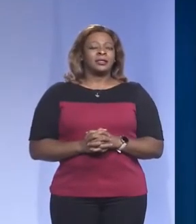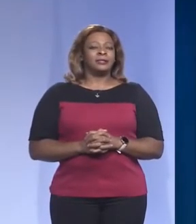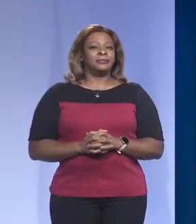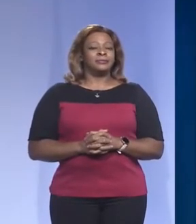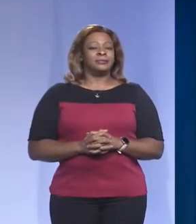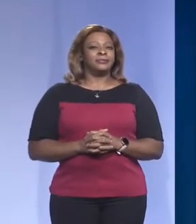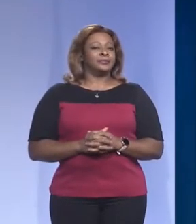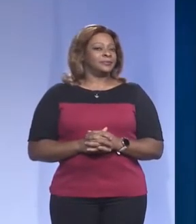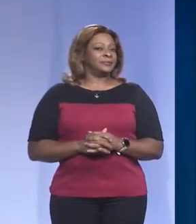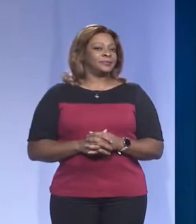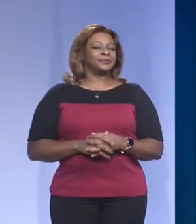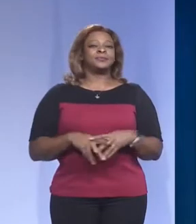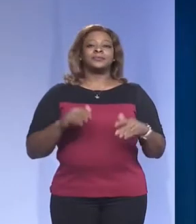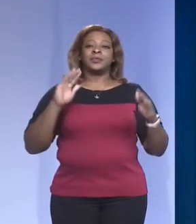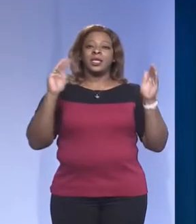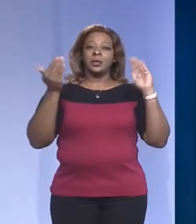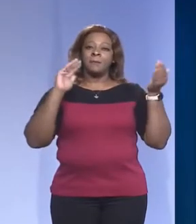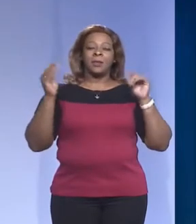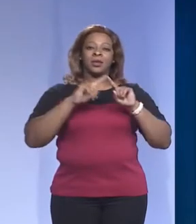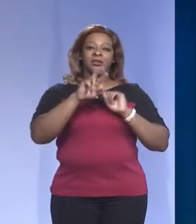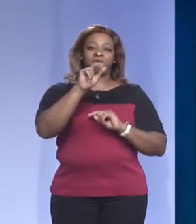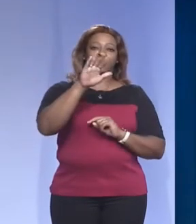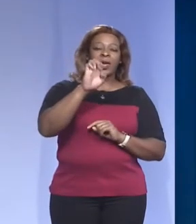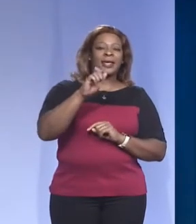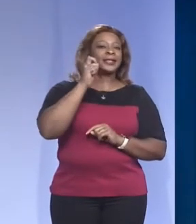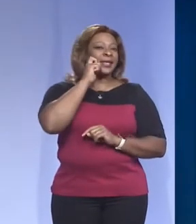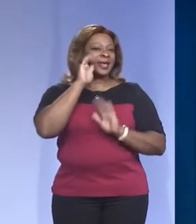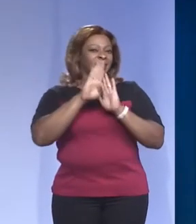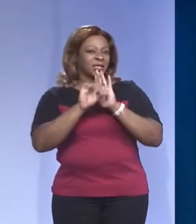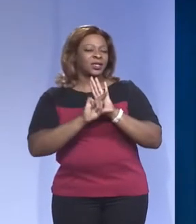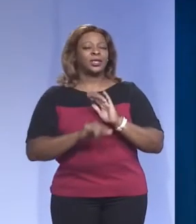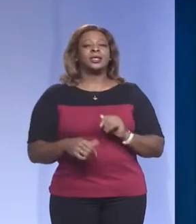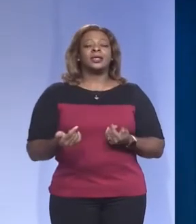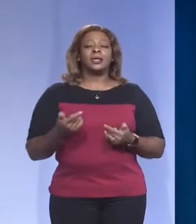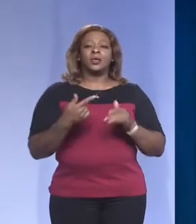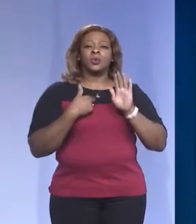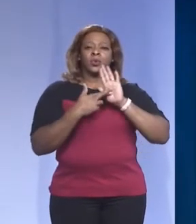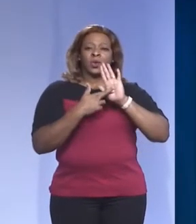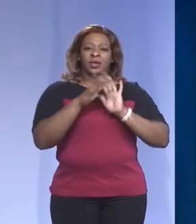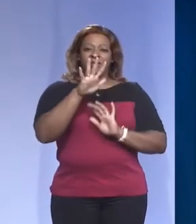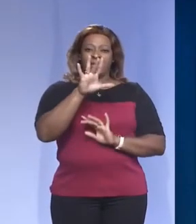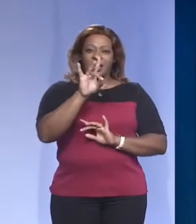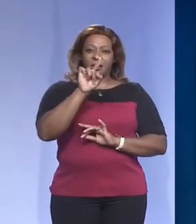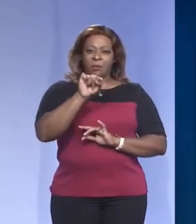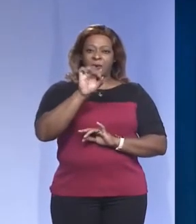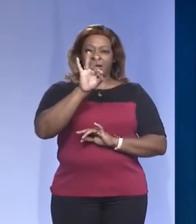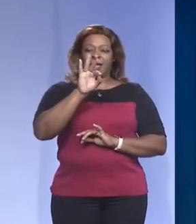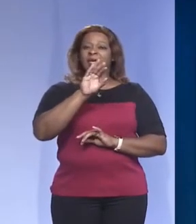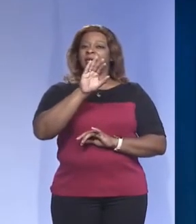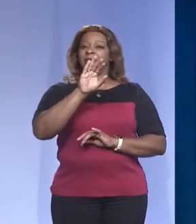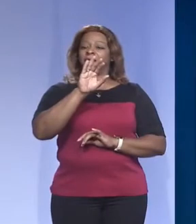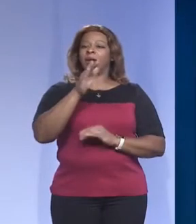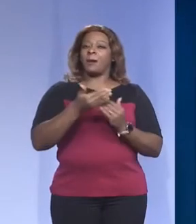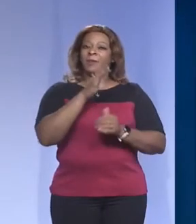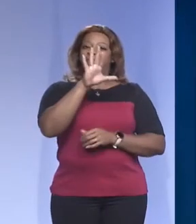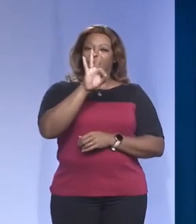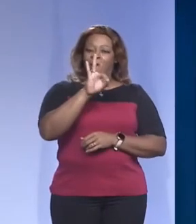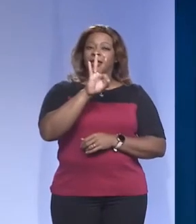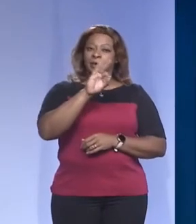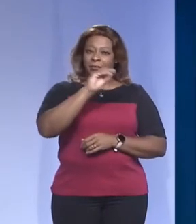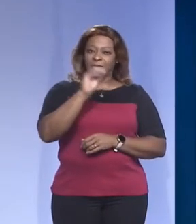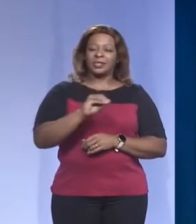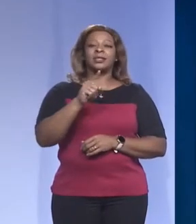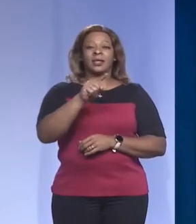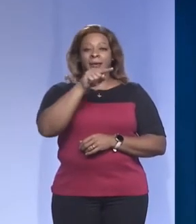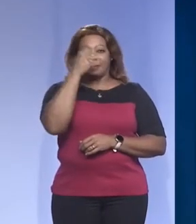distribution by race and ethnicity, we have represented 58.9 or almost 59% of cases are Black